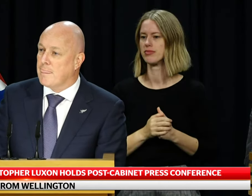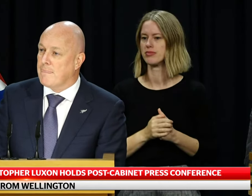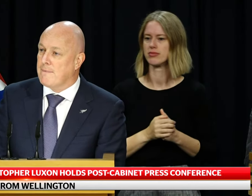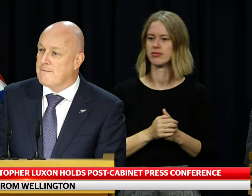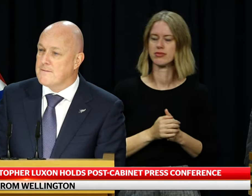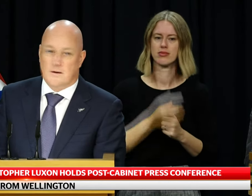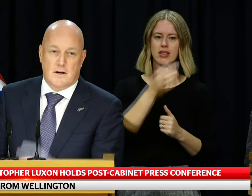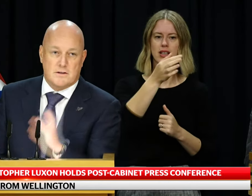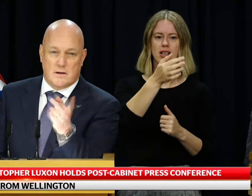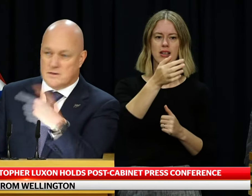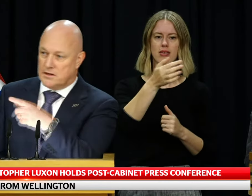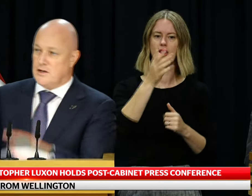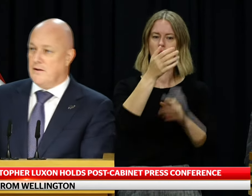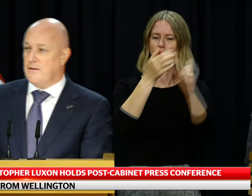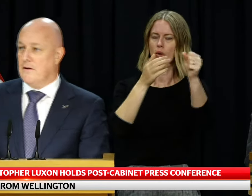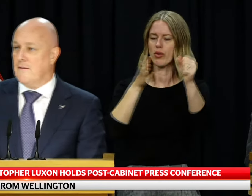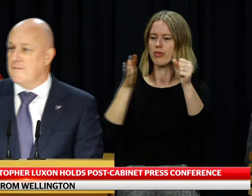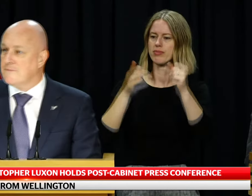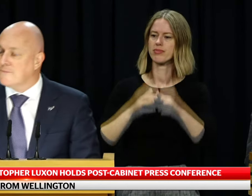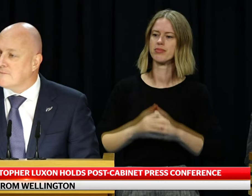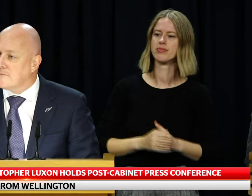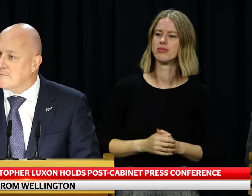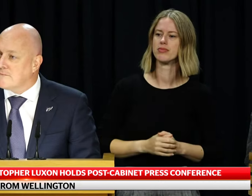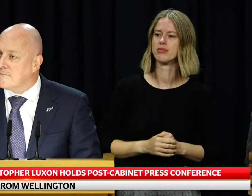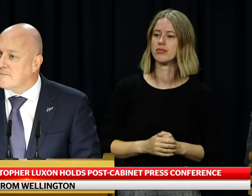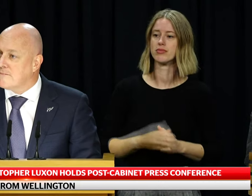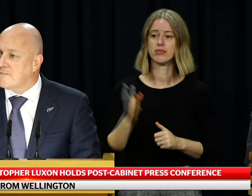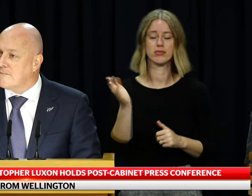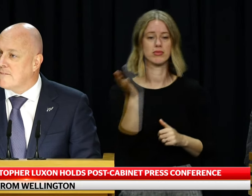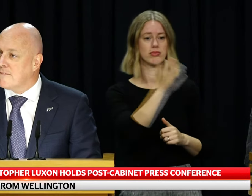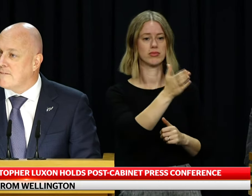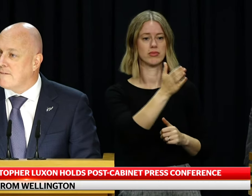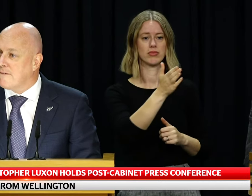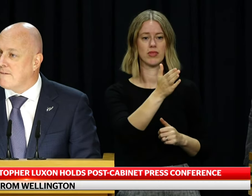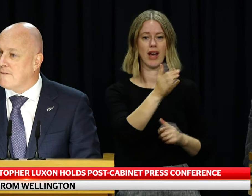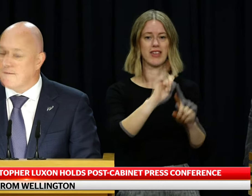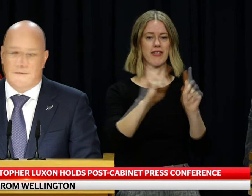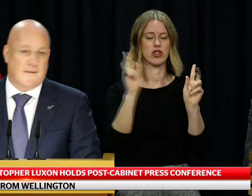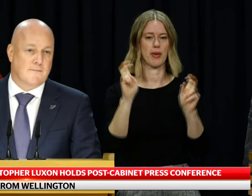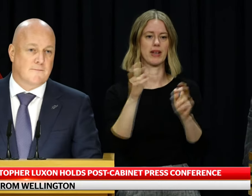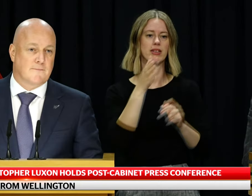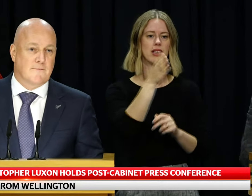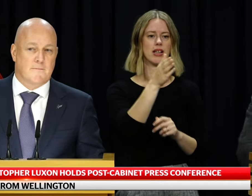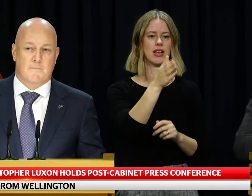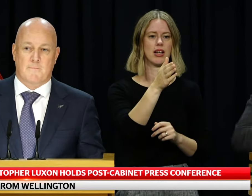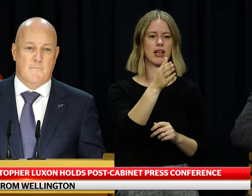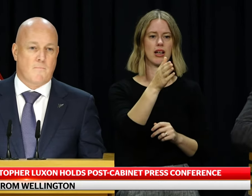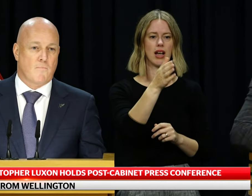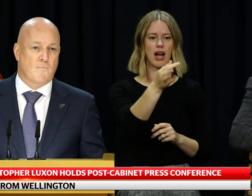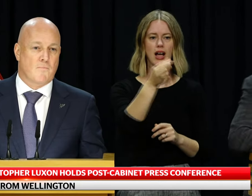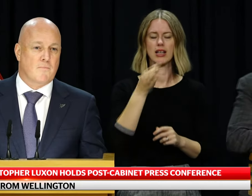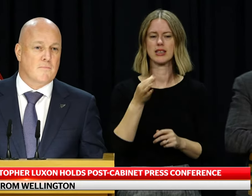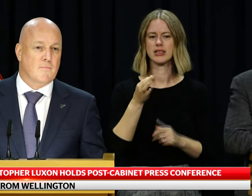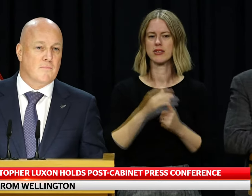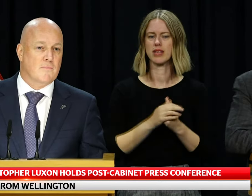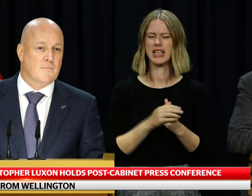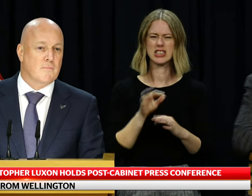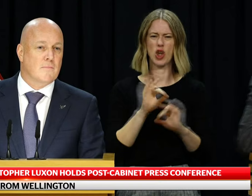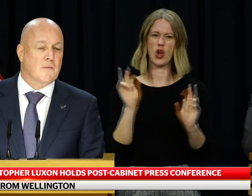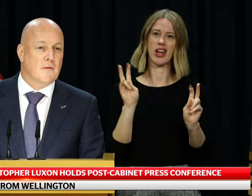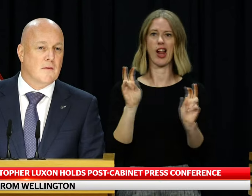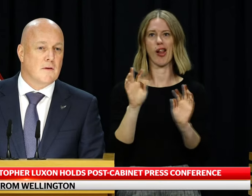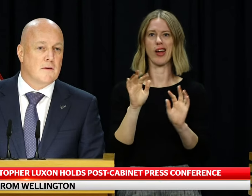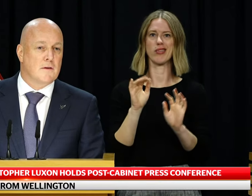It's more than helpful, though, isn't it, Prime Minister? Sorry, just go to Jo. She can carry on that topic. I've got a different topic. It's more than